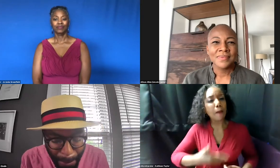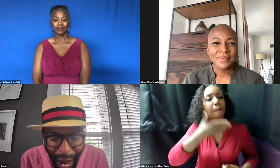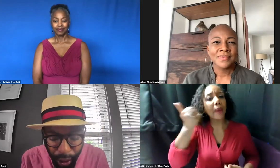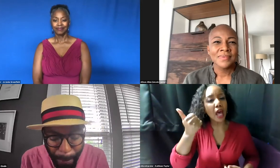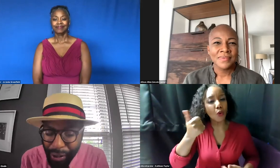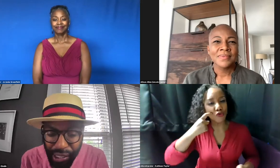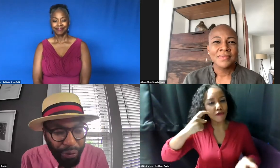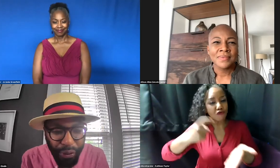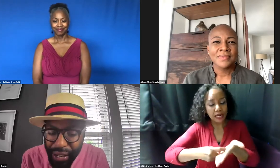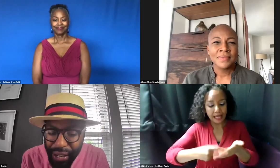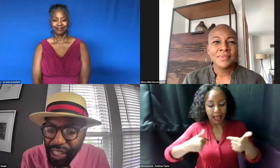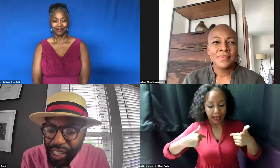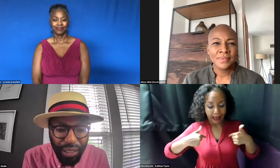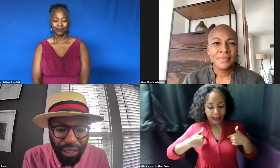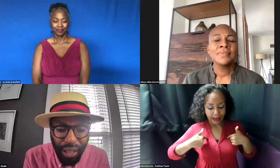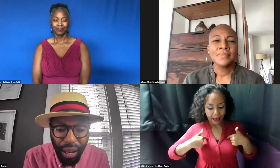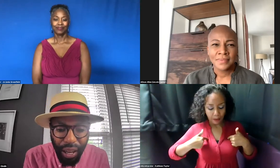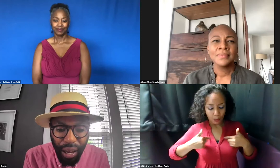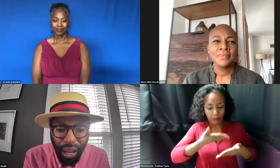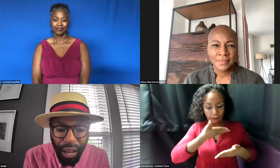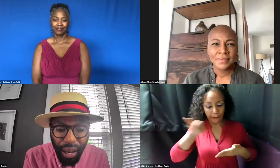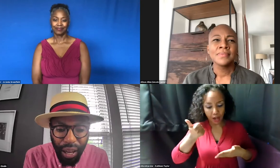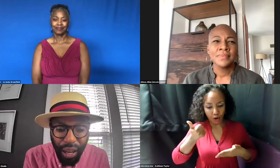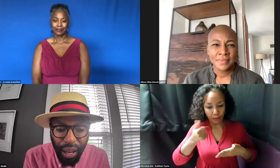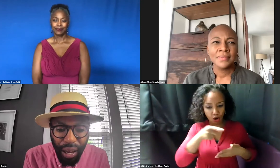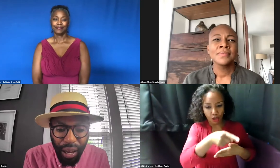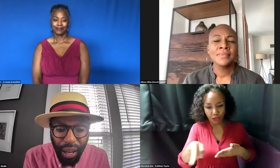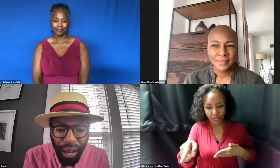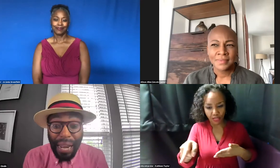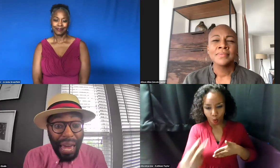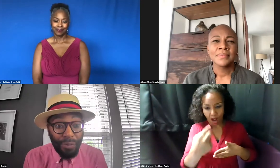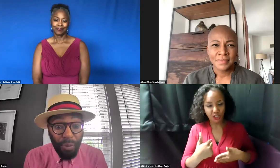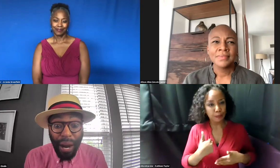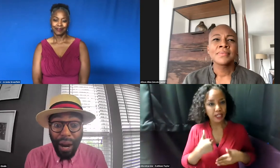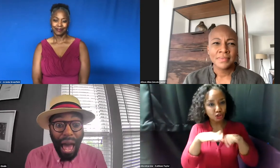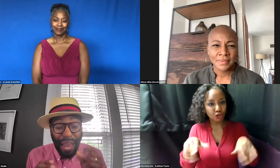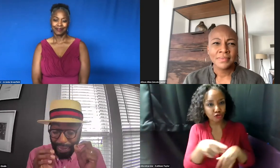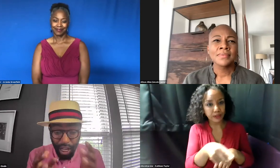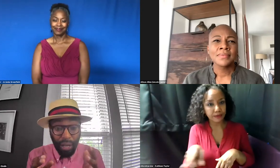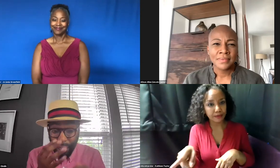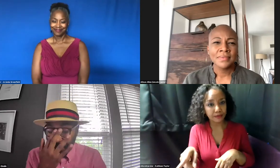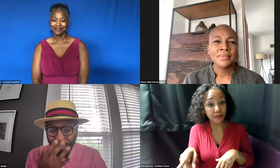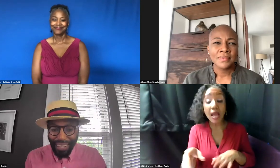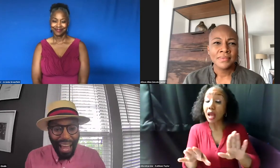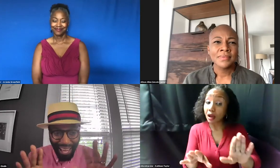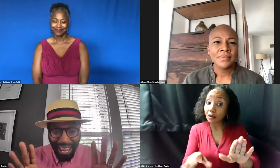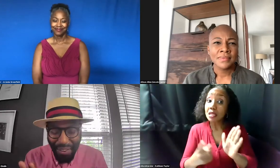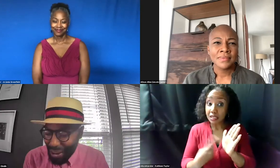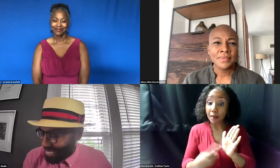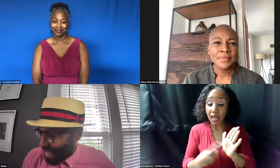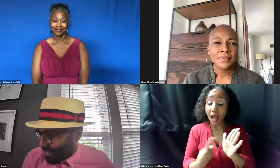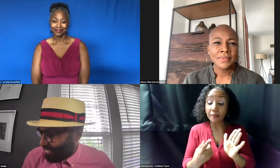that you have to model a better self for the next generation. Mm-hmm. You know? And I've had moments in my life where I've like